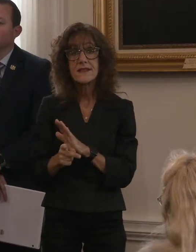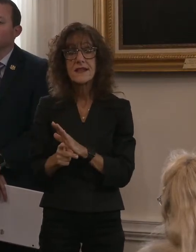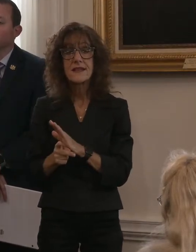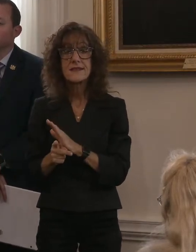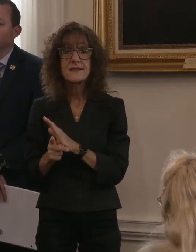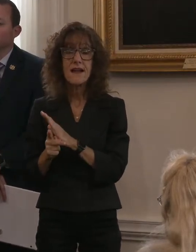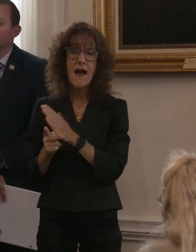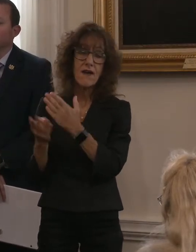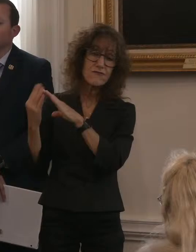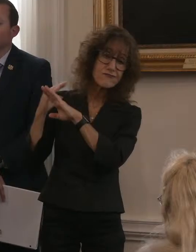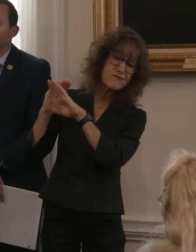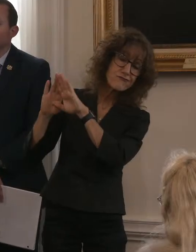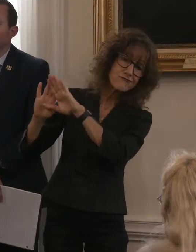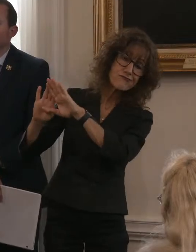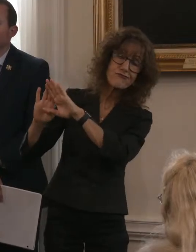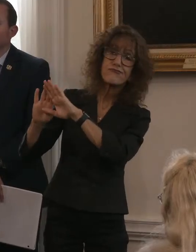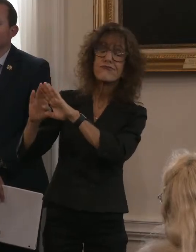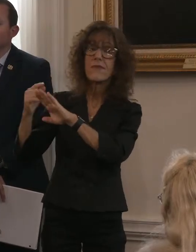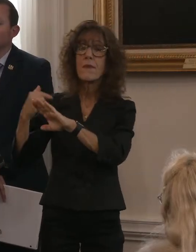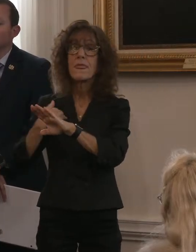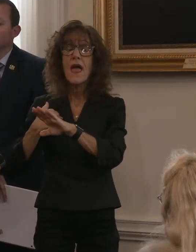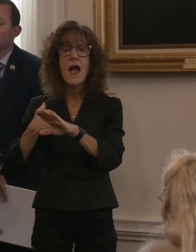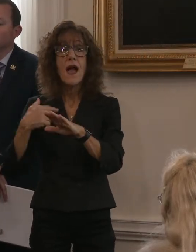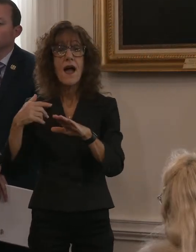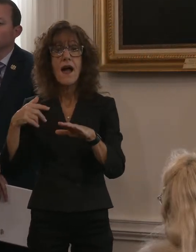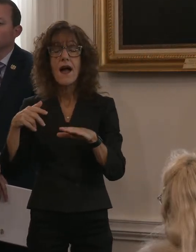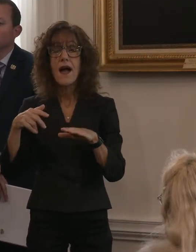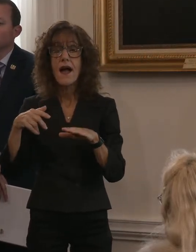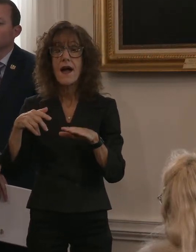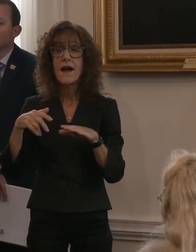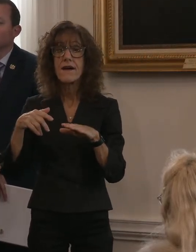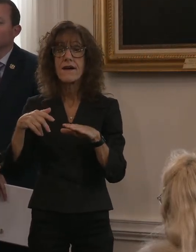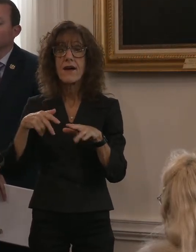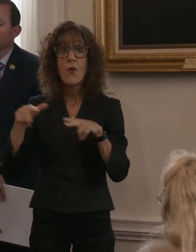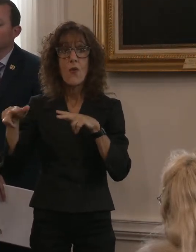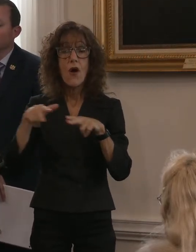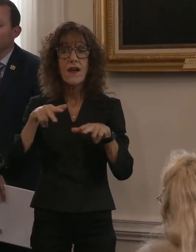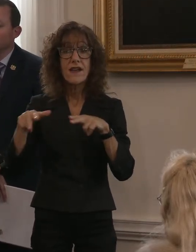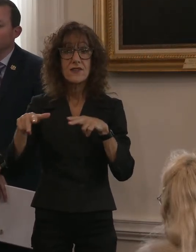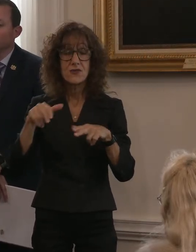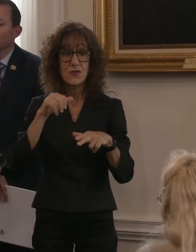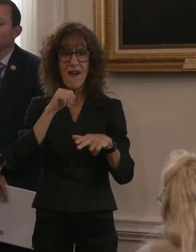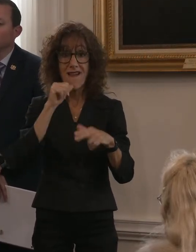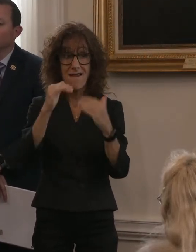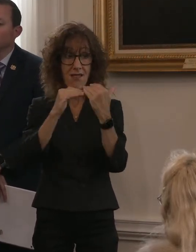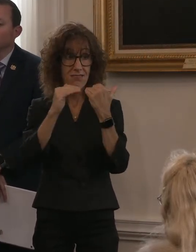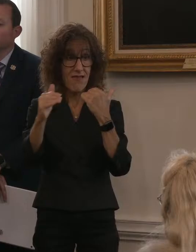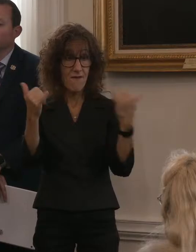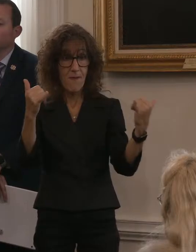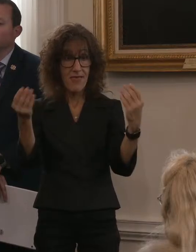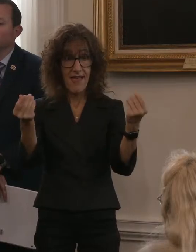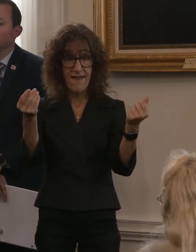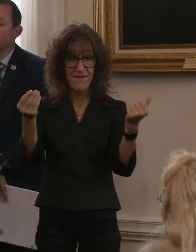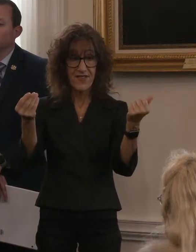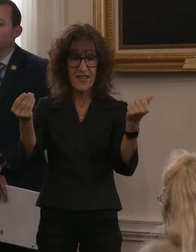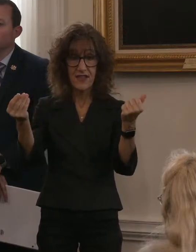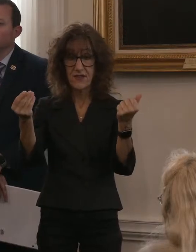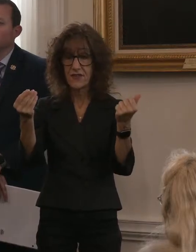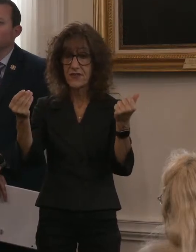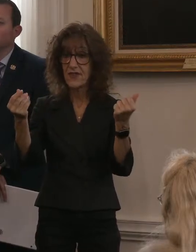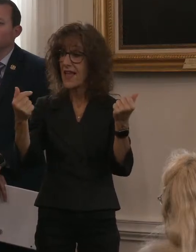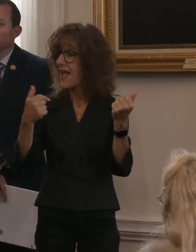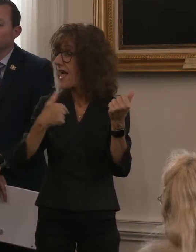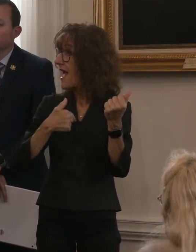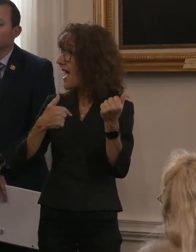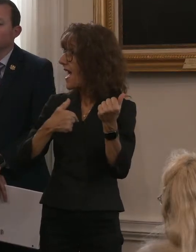enclosure. I've walked on to an unlevel playing field. I've